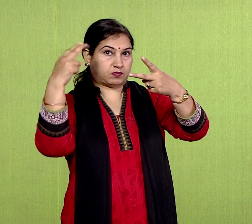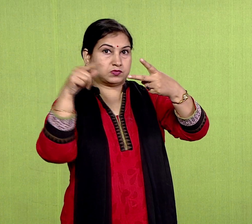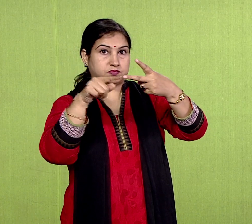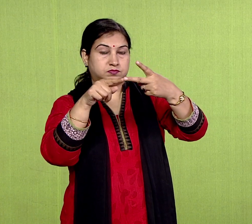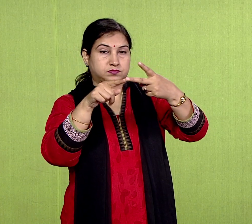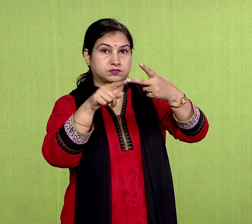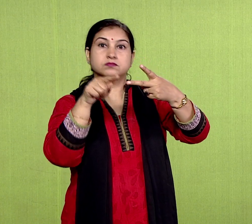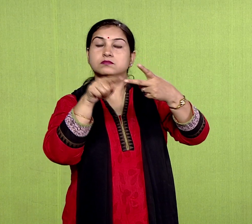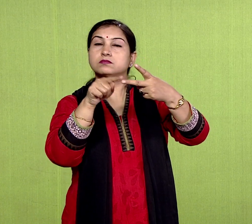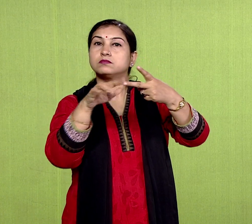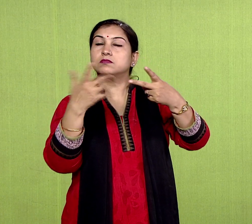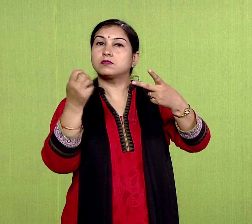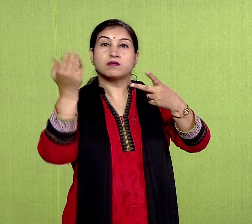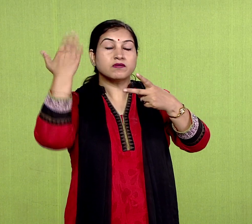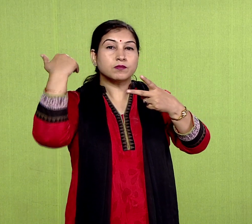His court poet